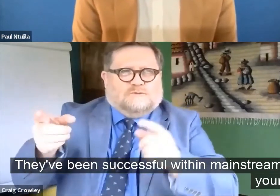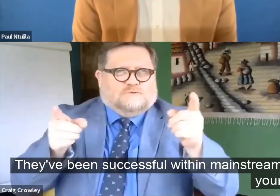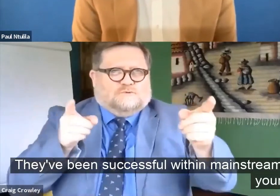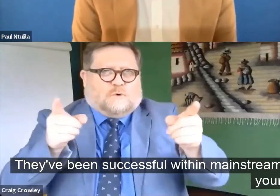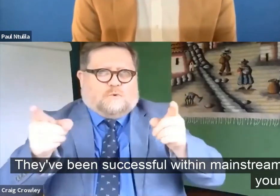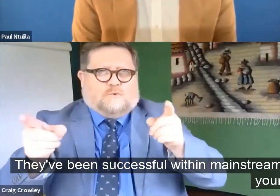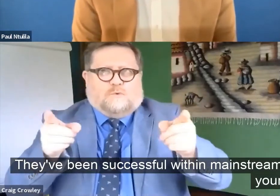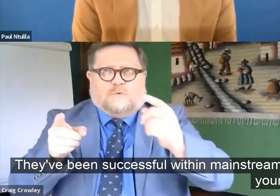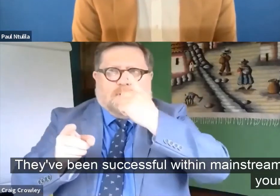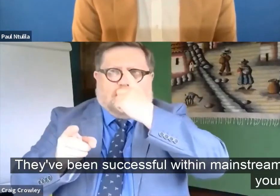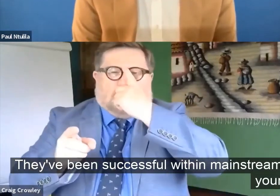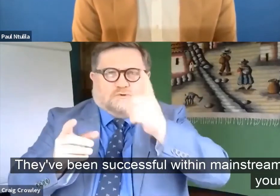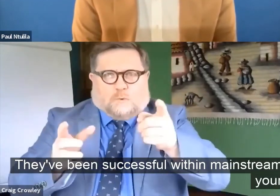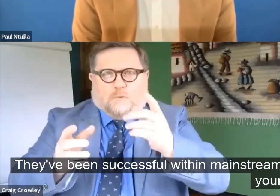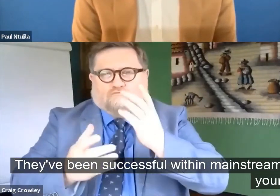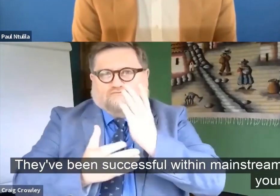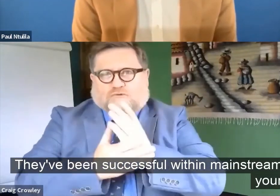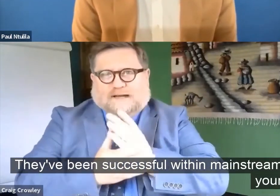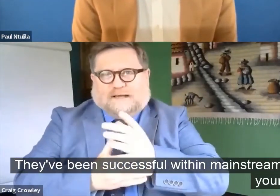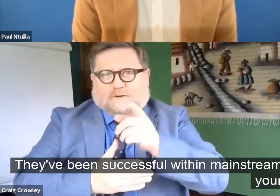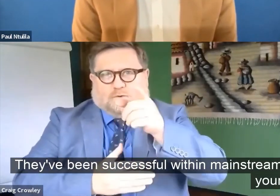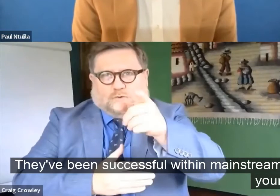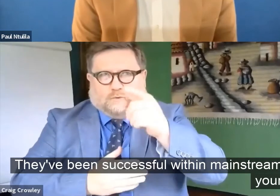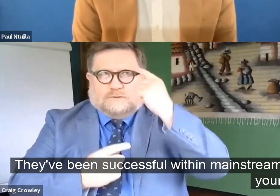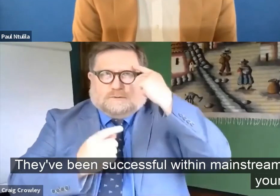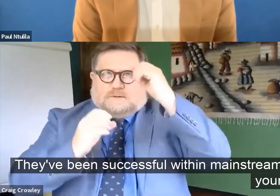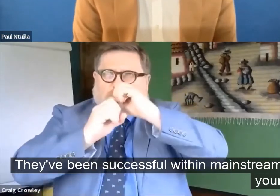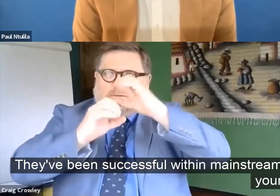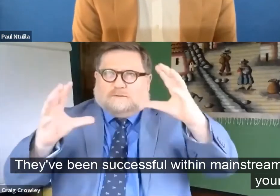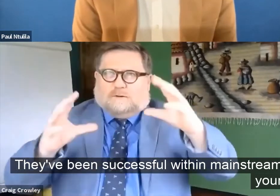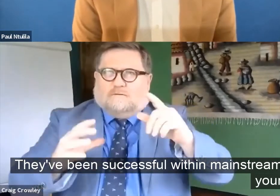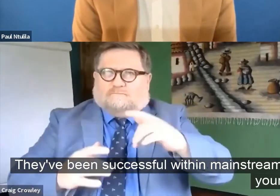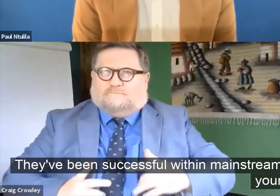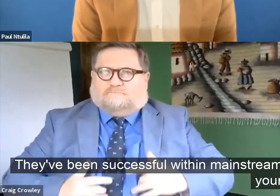mainstream organisations as well. So really,